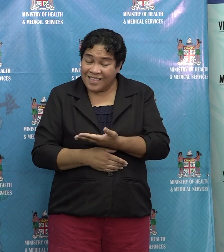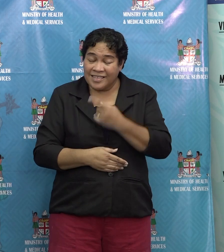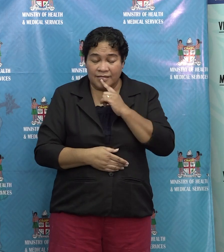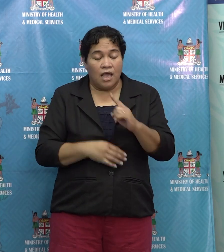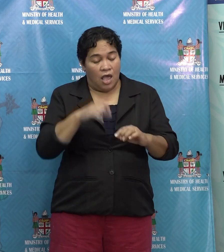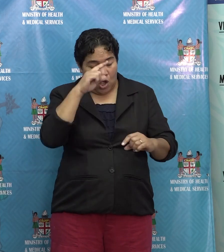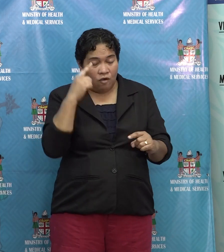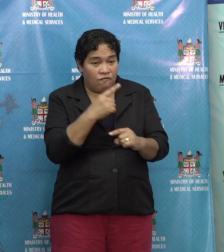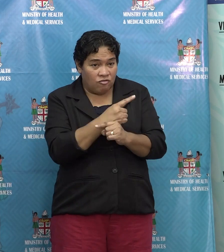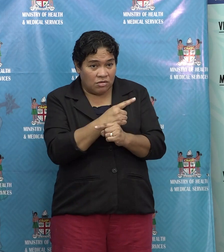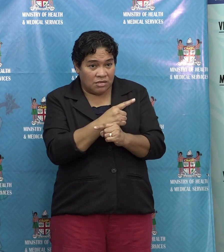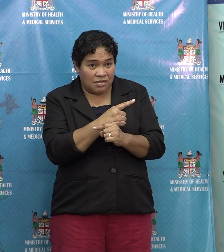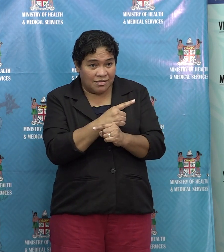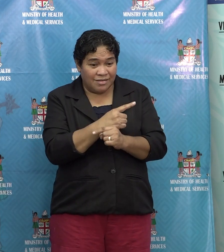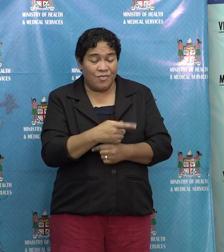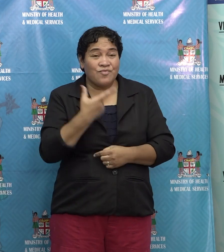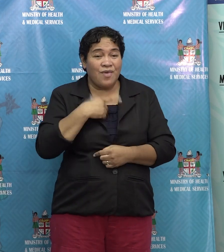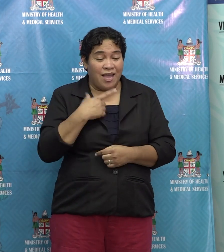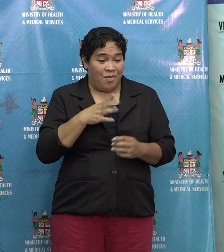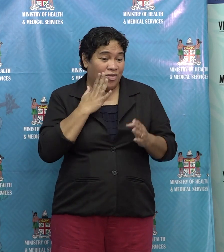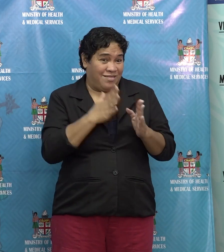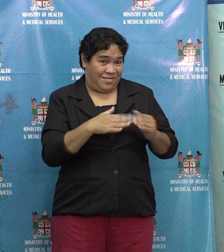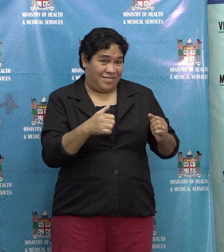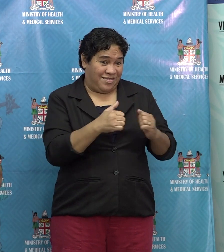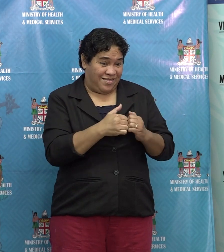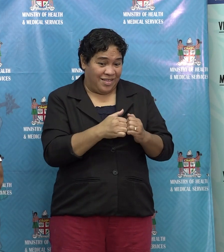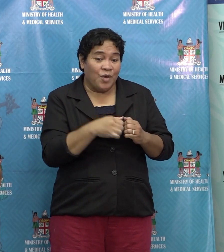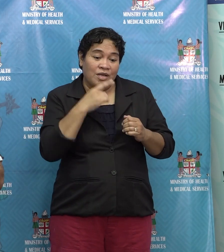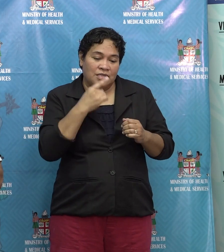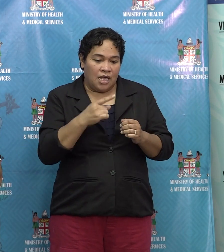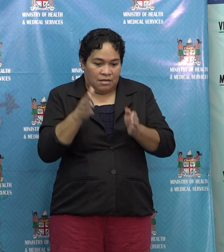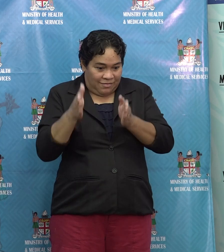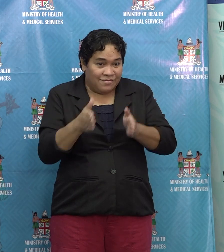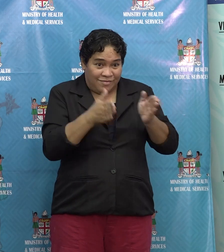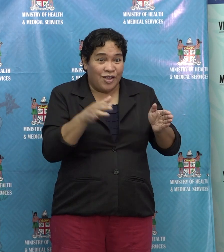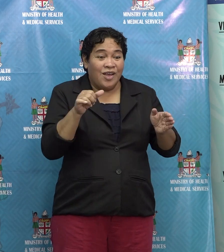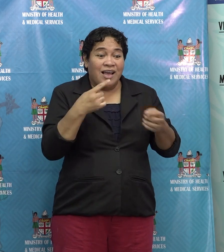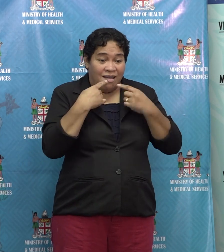confusion around how people were able to move when they were not supposed to move,